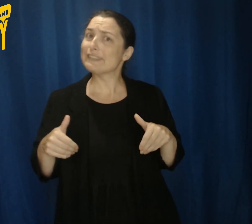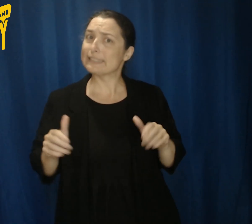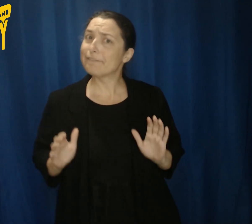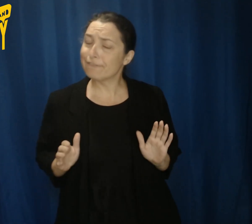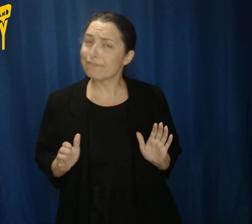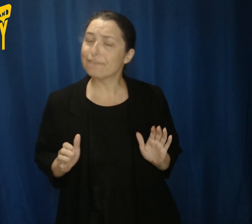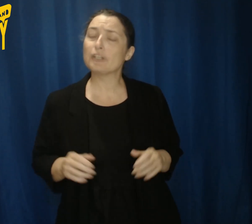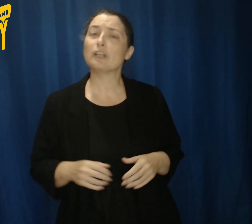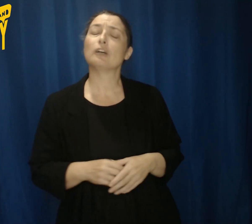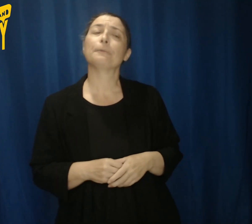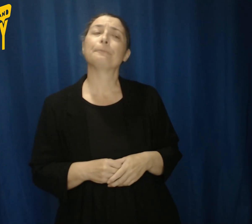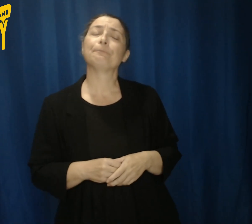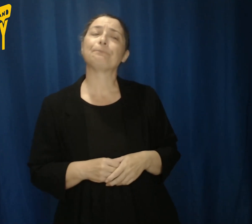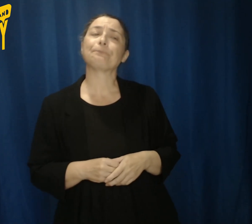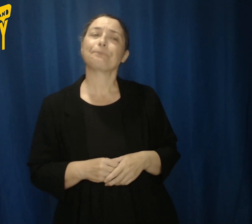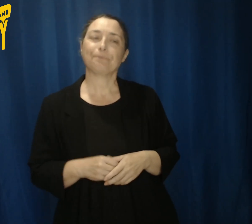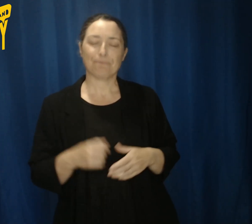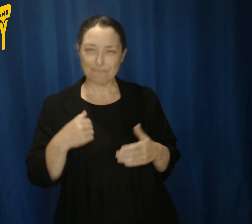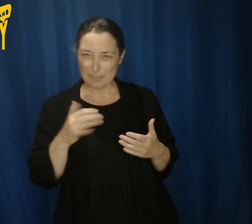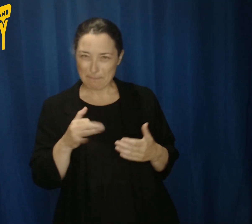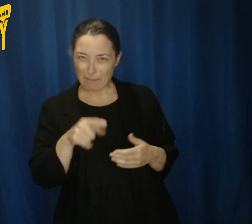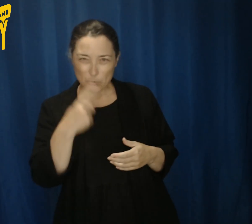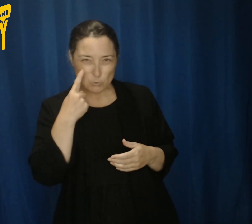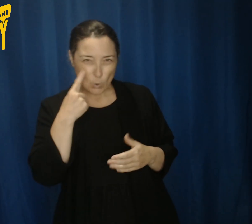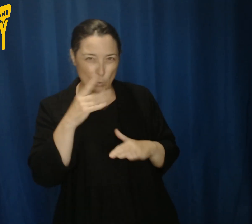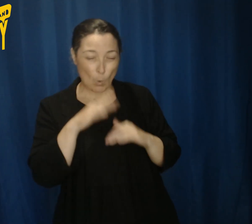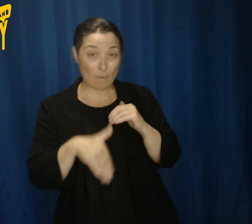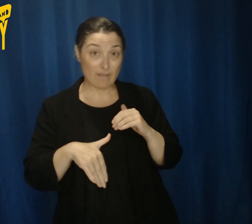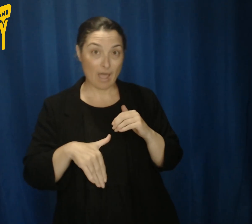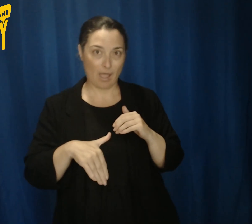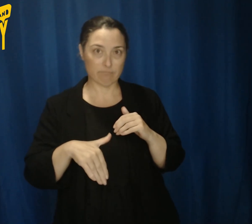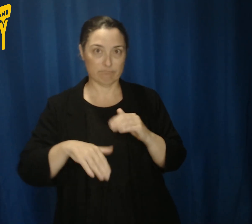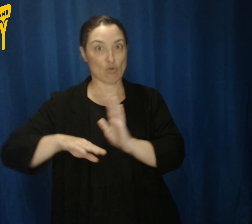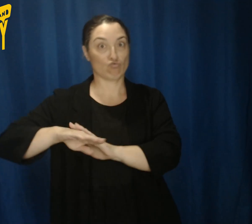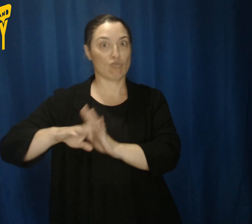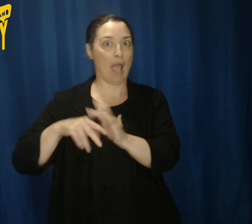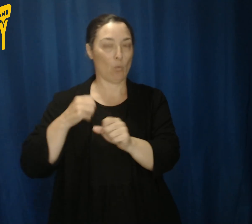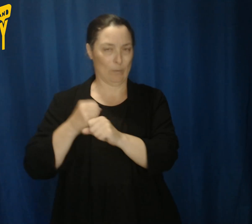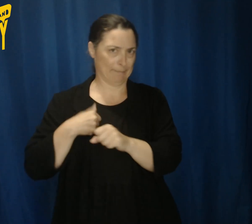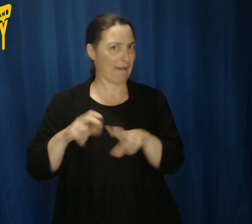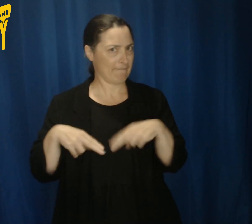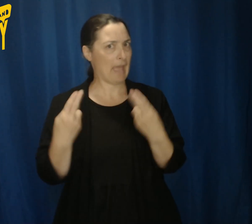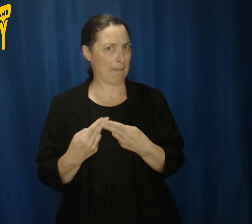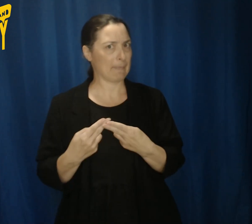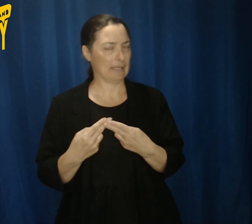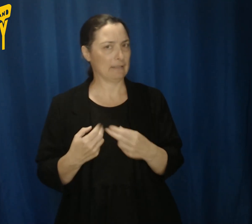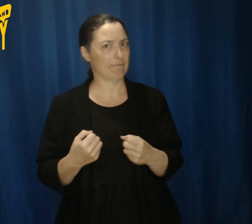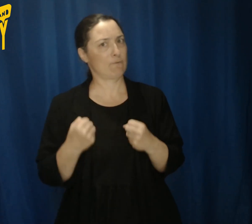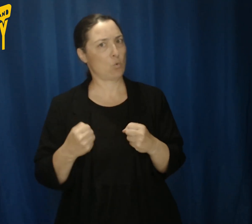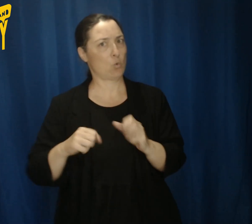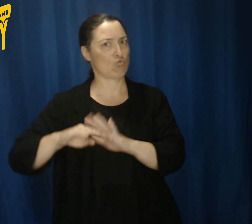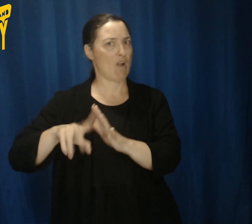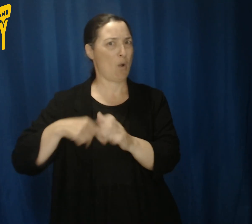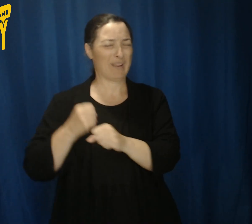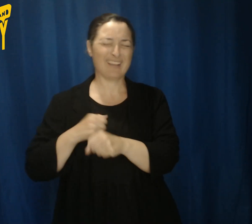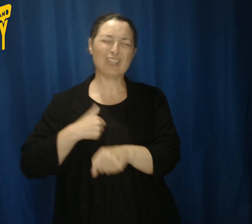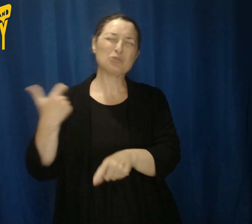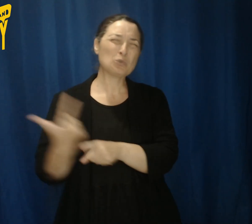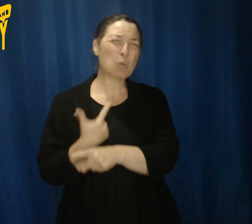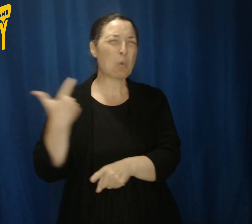And I don't know if you've noticed this about right-wing people, because I come from a very right-wing family, is that they talk too much and they just keep shouting on what they